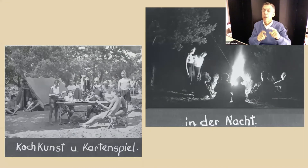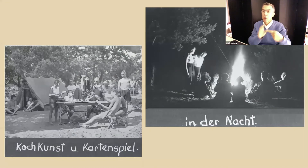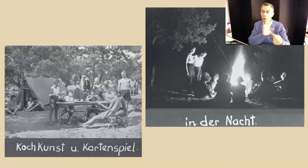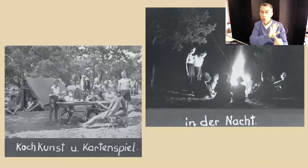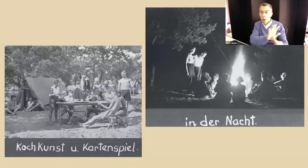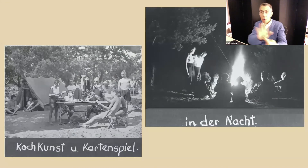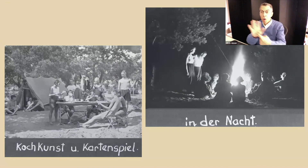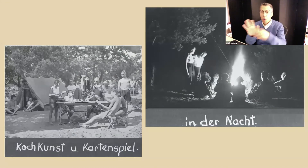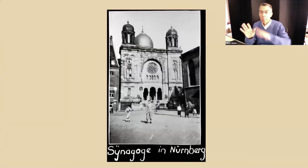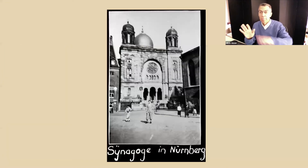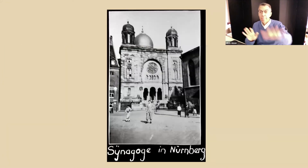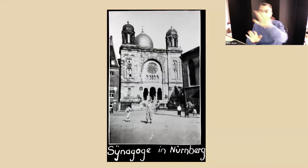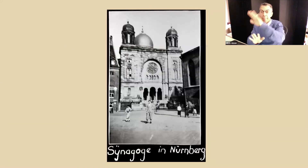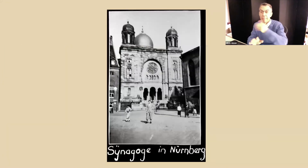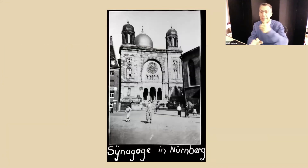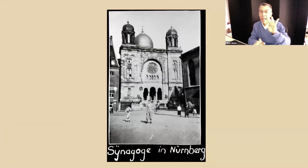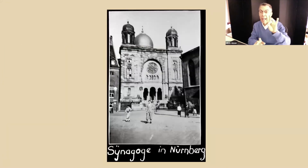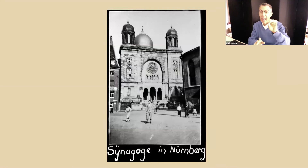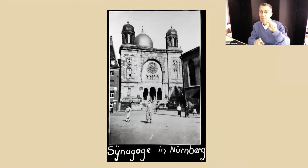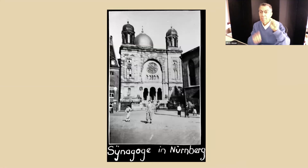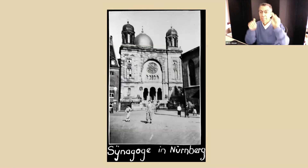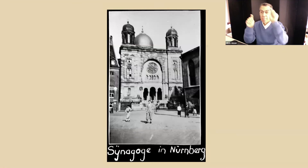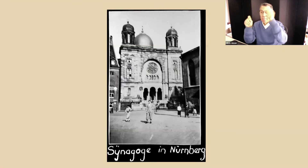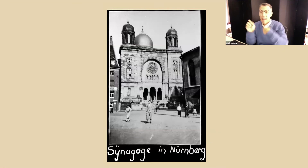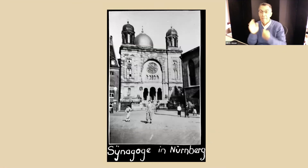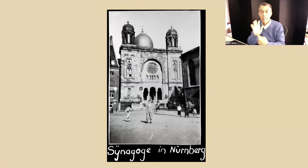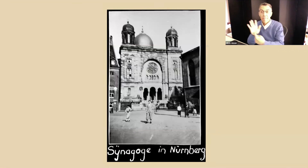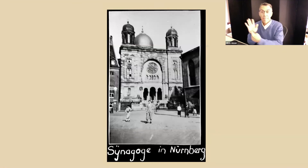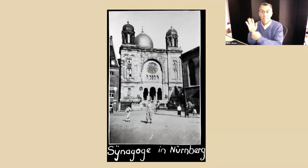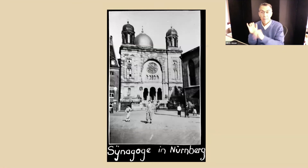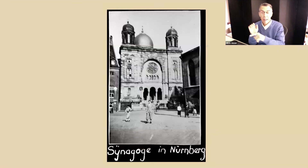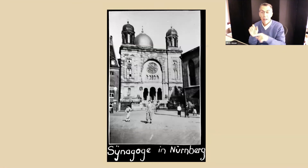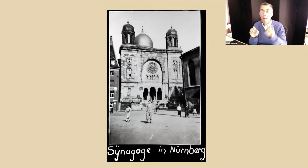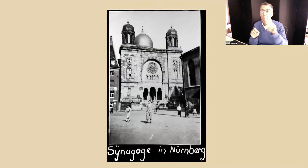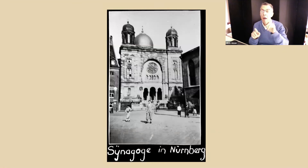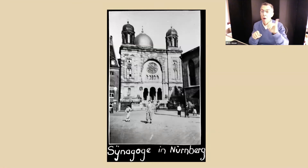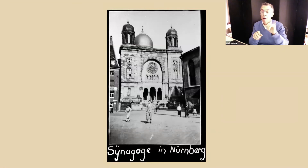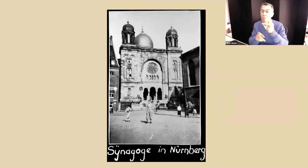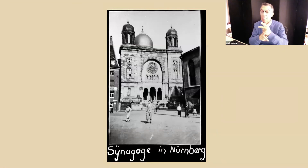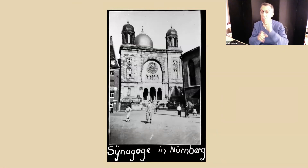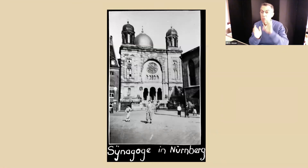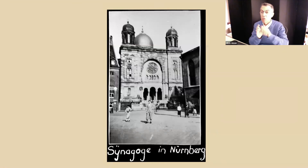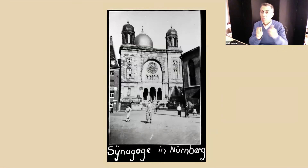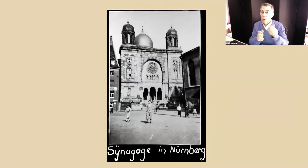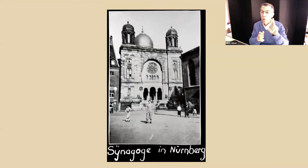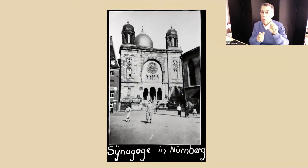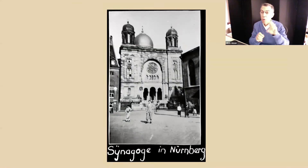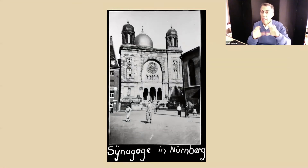the mid-1980s. Max also kept pictures of himself and Rose and their classmates at